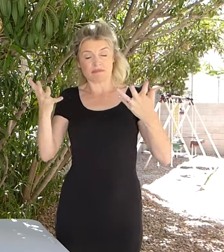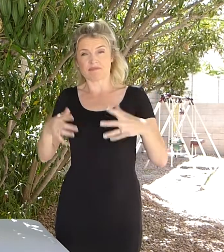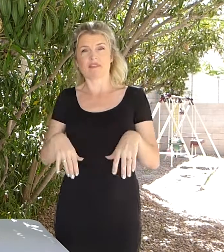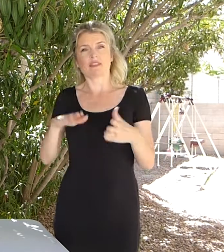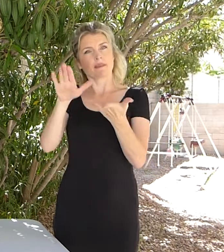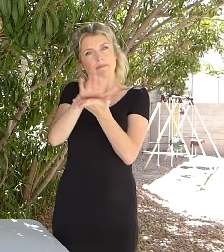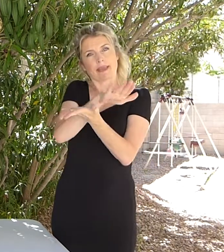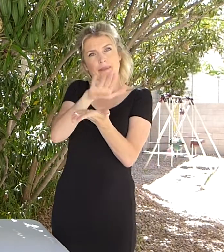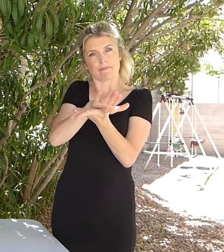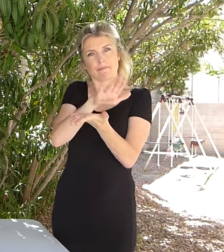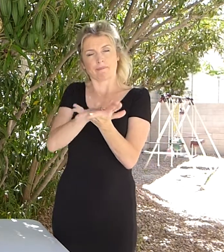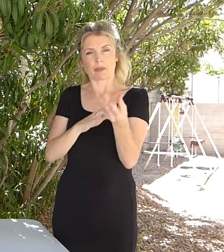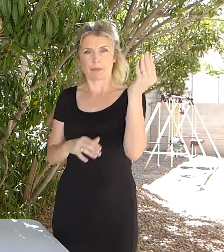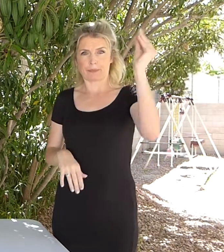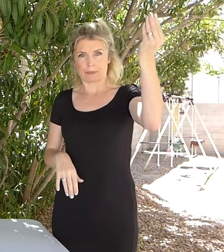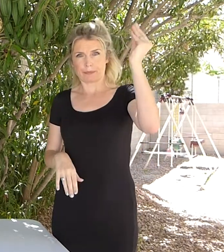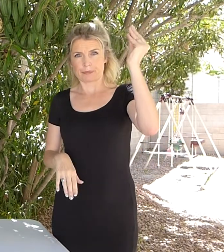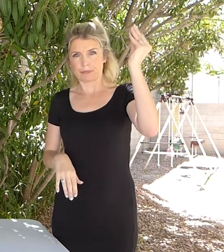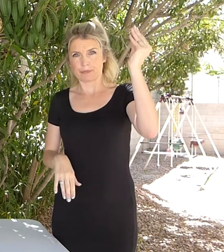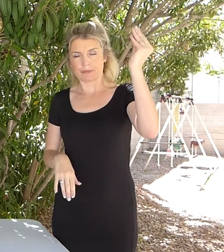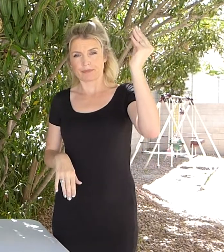paper,